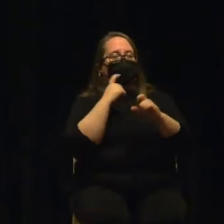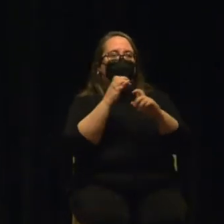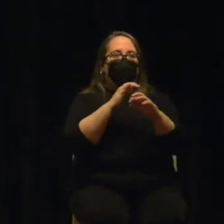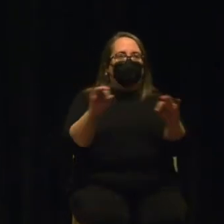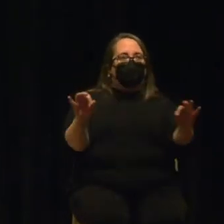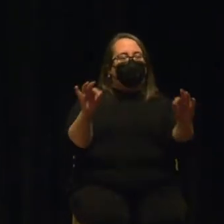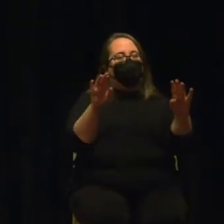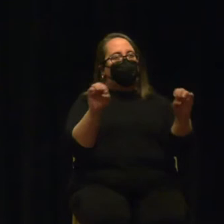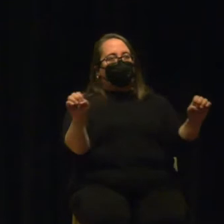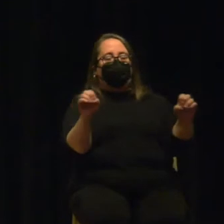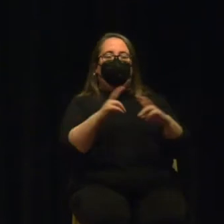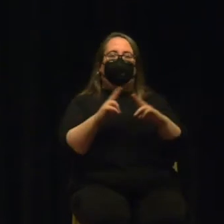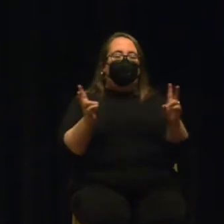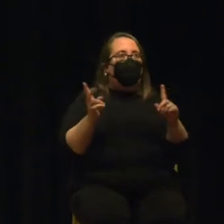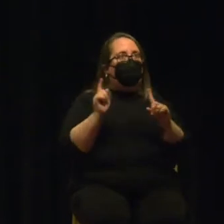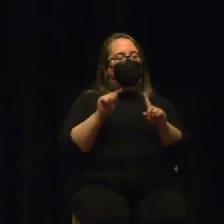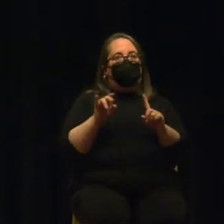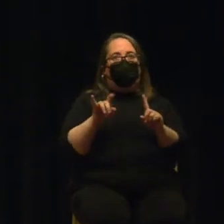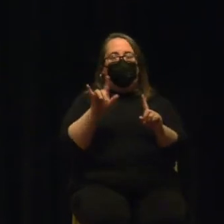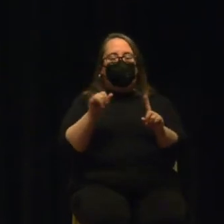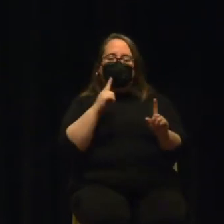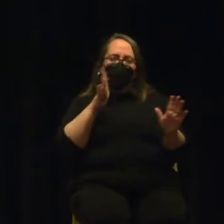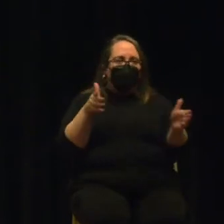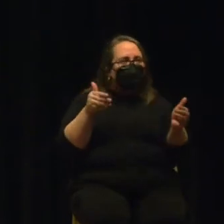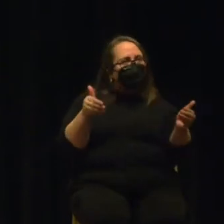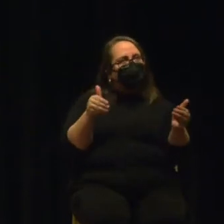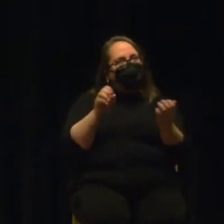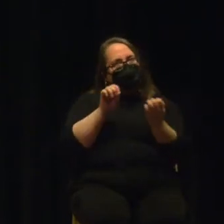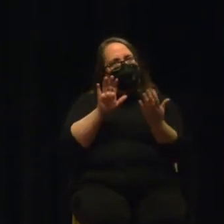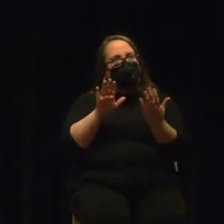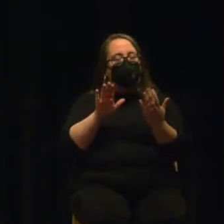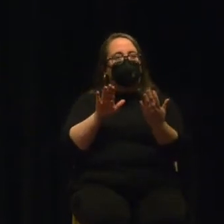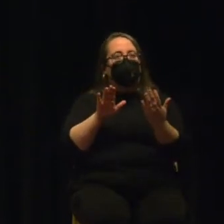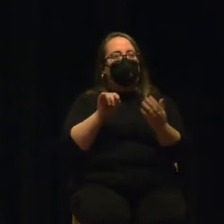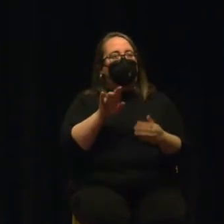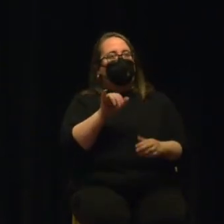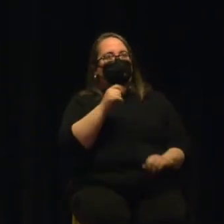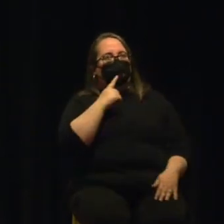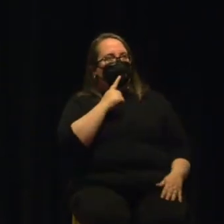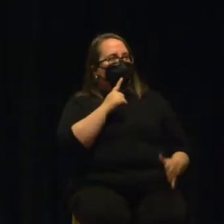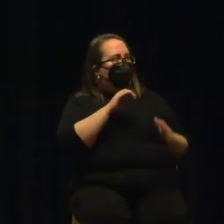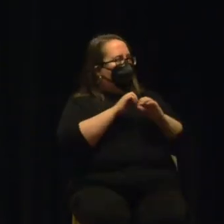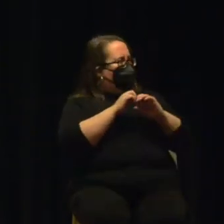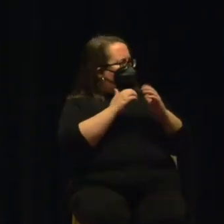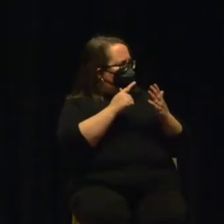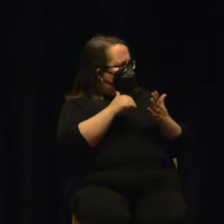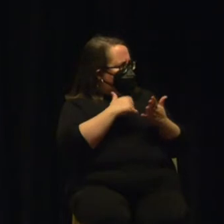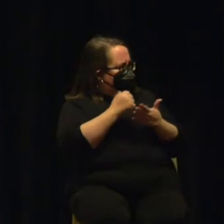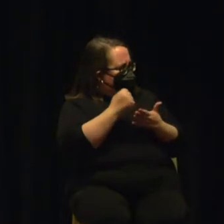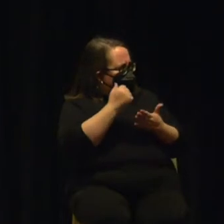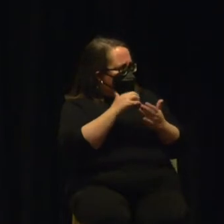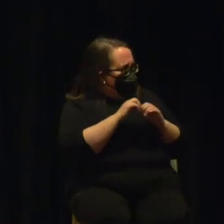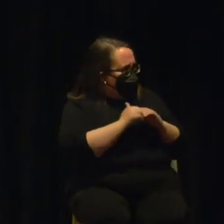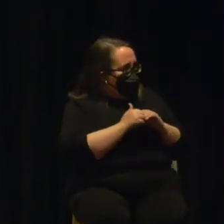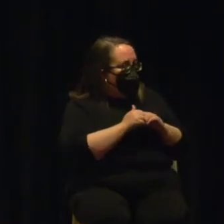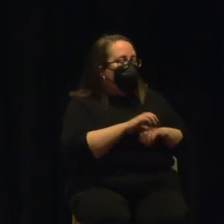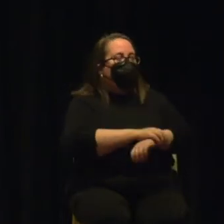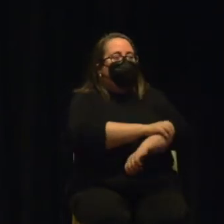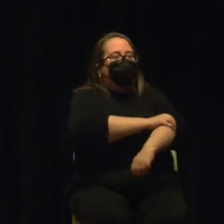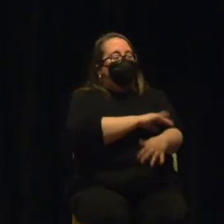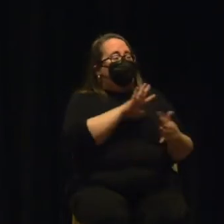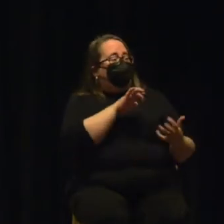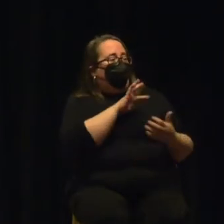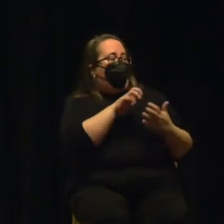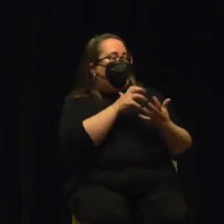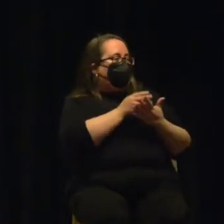Muhammad Ali, let's do it. And Tommy Burns is like, how does this dude have a passport? You know, please. All this money,